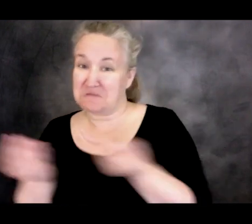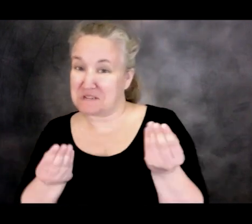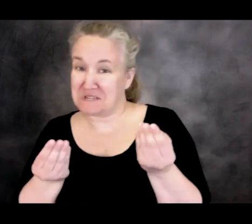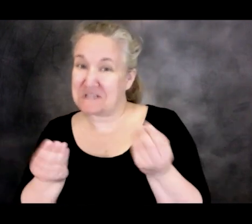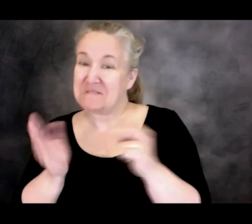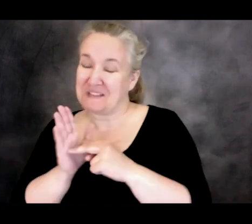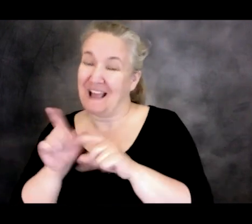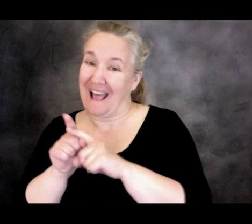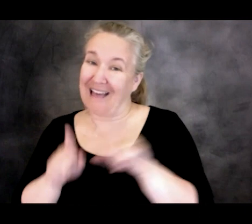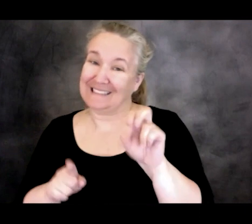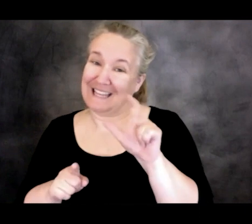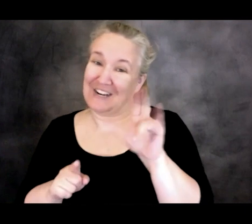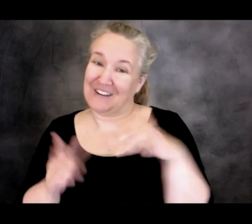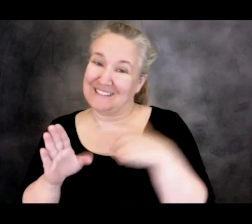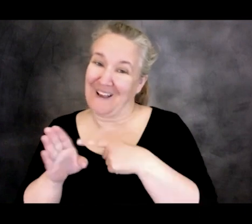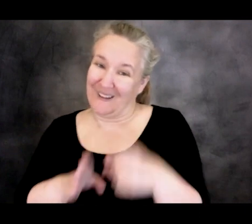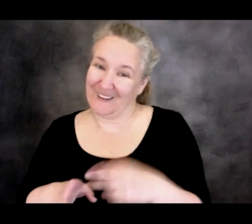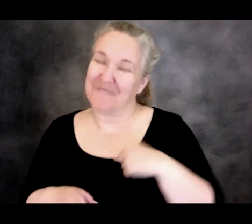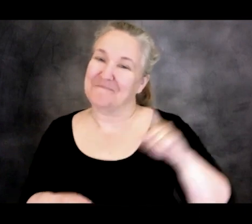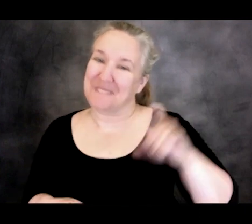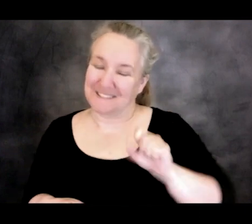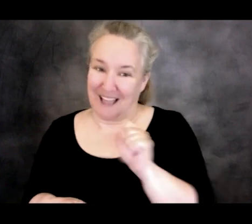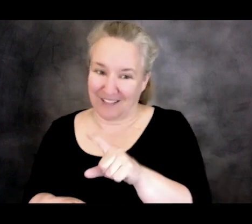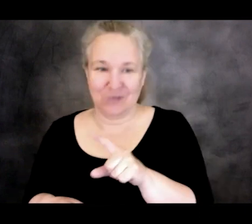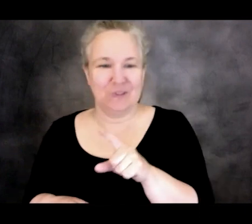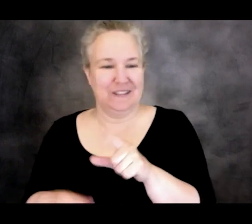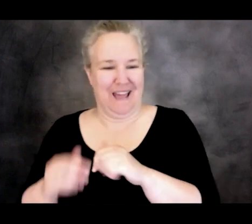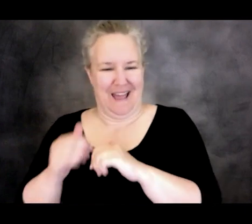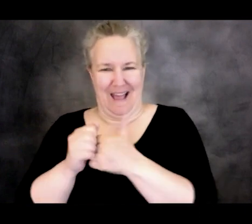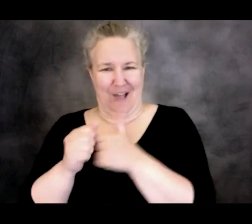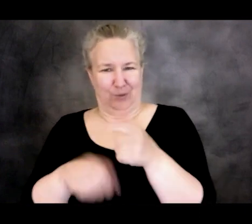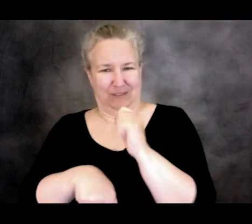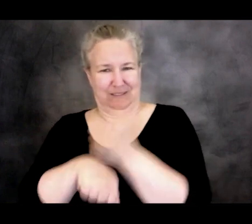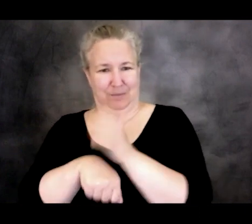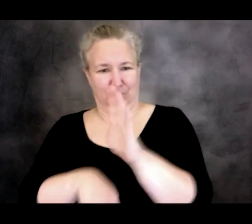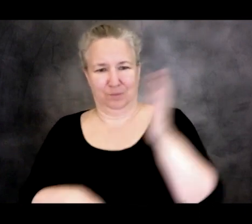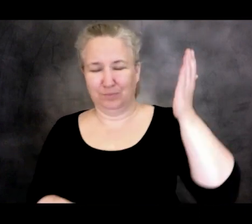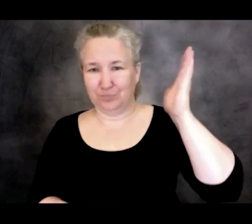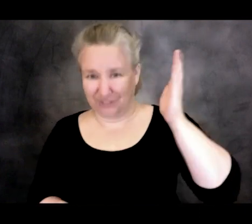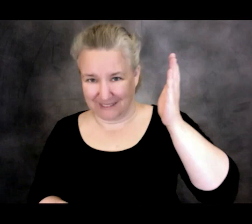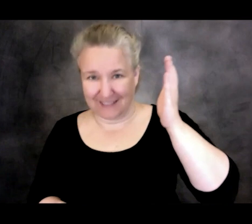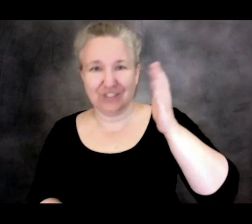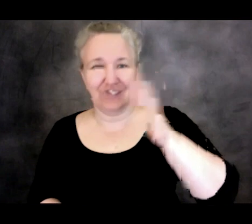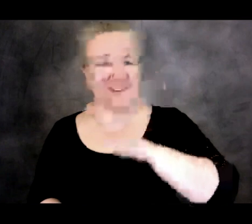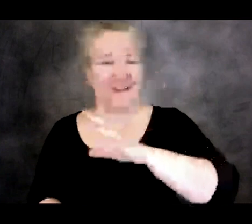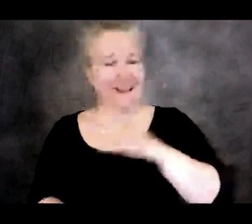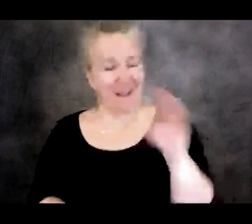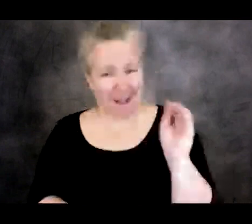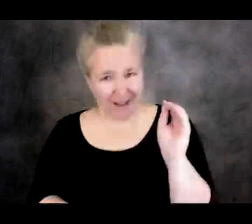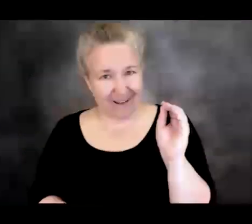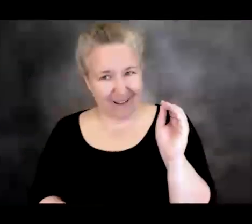scholar not to ask you about how you set up the presentation and,